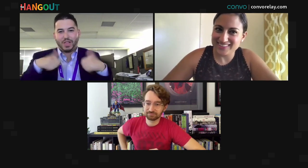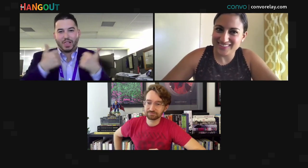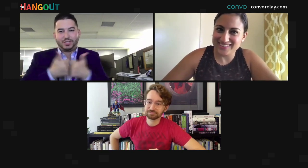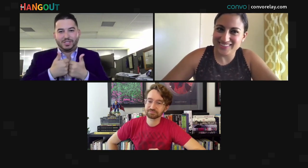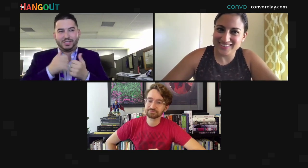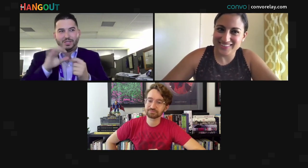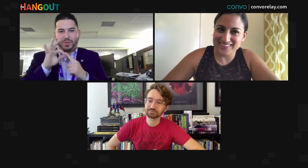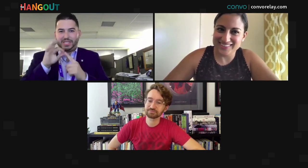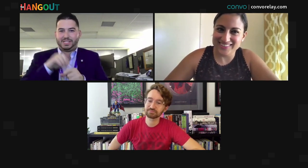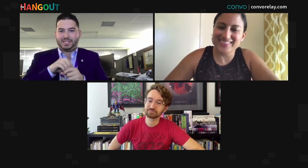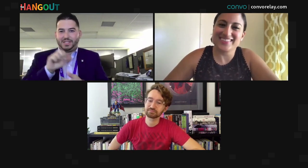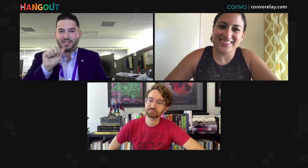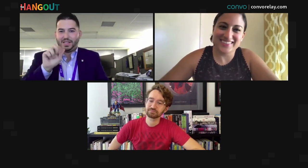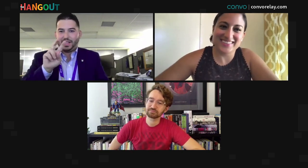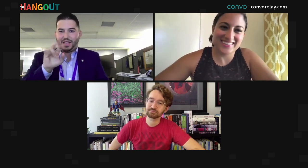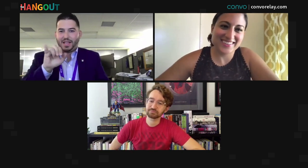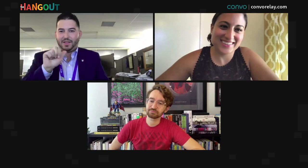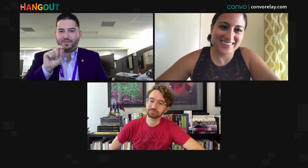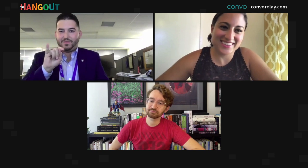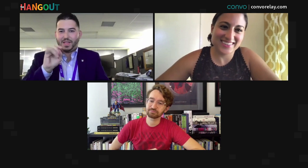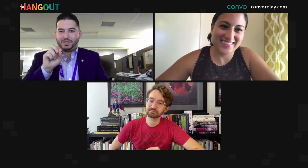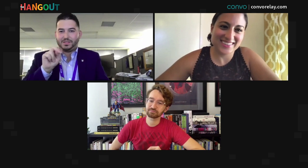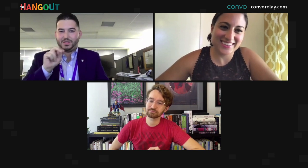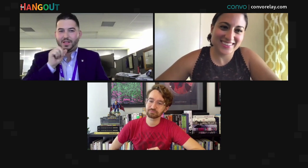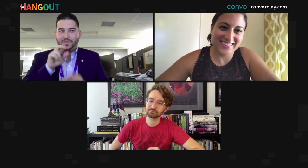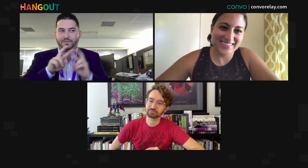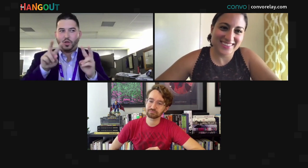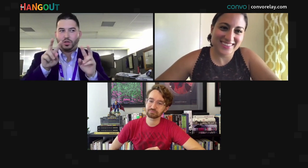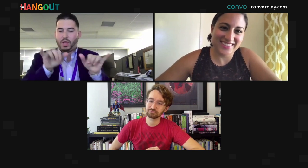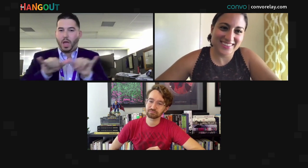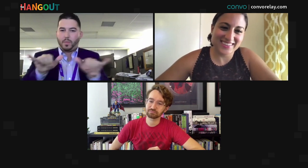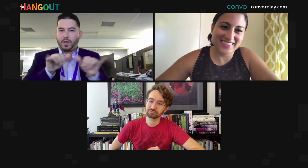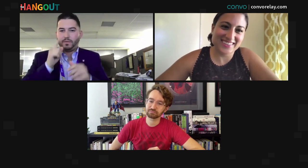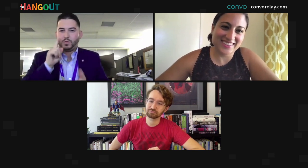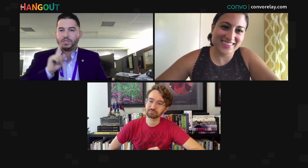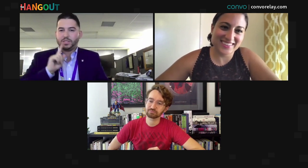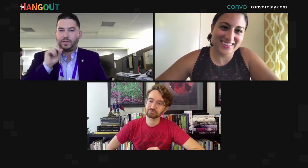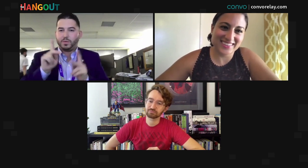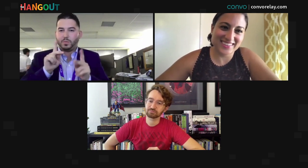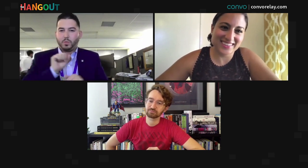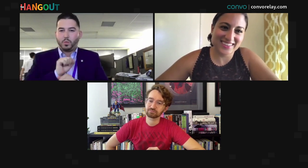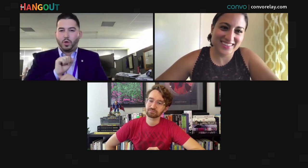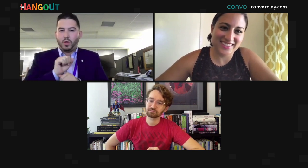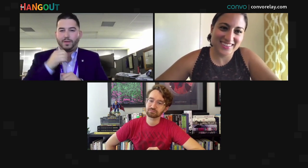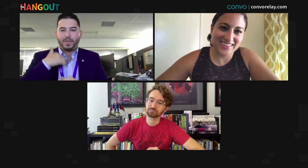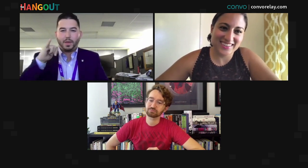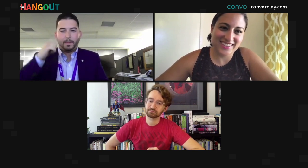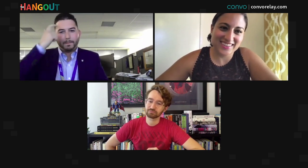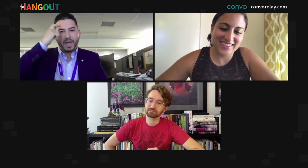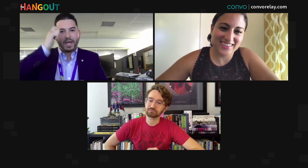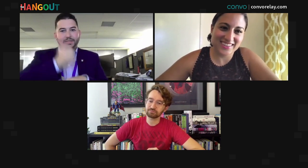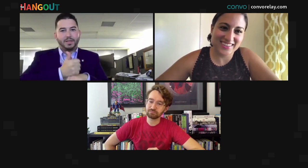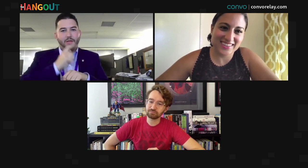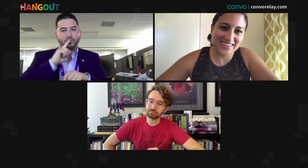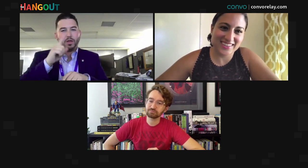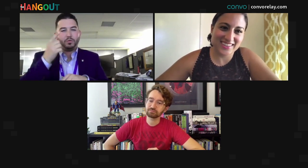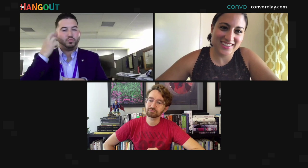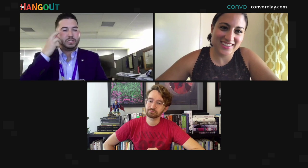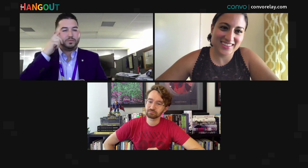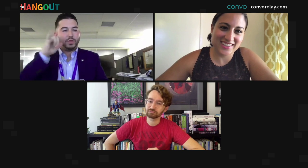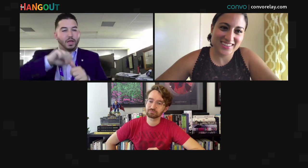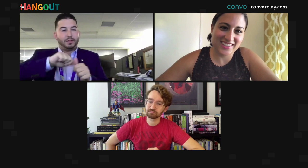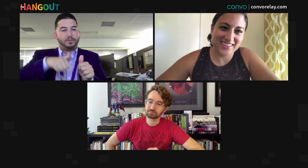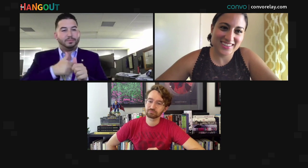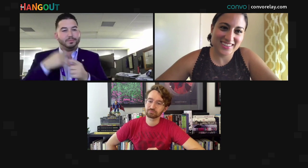was a challenge. No, this is Ryan speaking. It definitely was a challenge, especially in aviation. It's not very commonplace to see a deaf person working. And